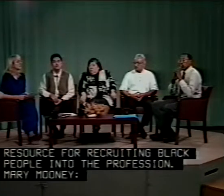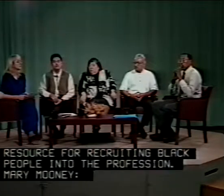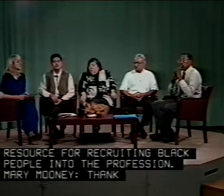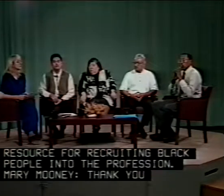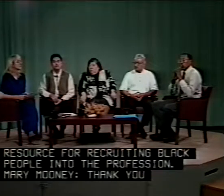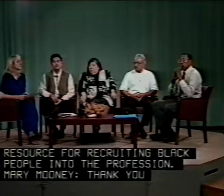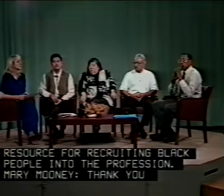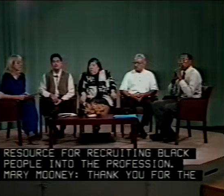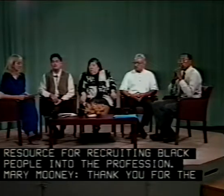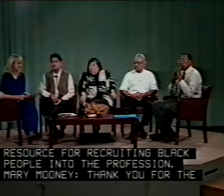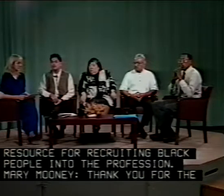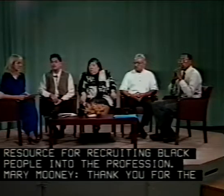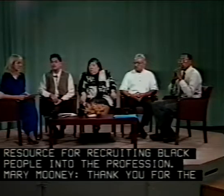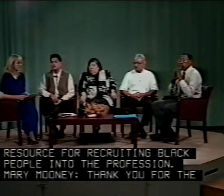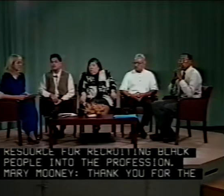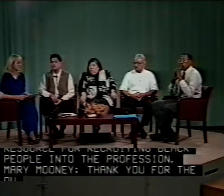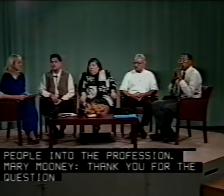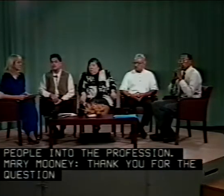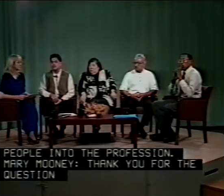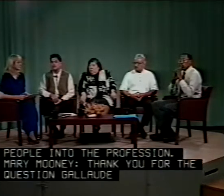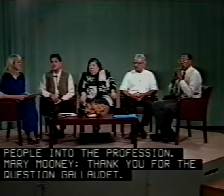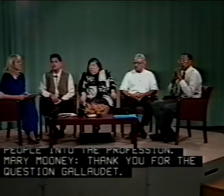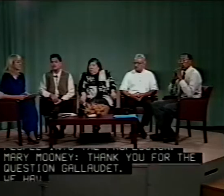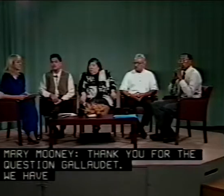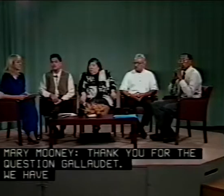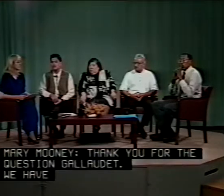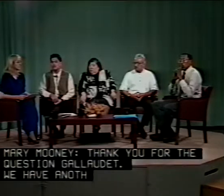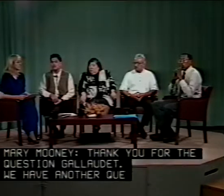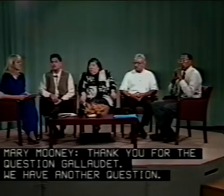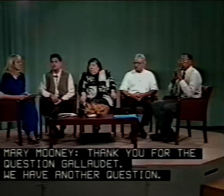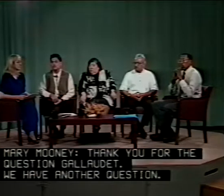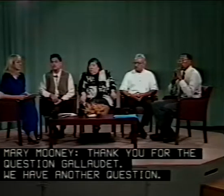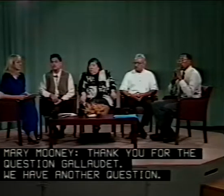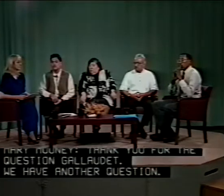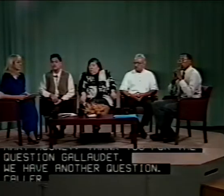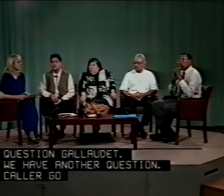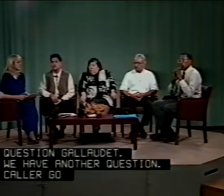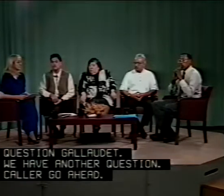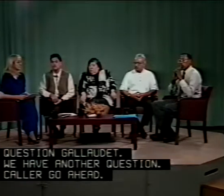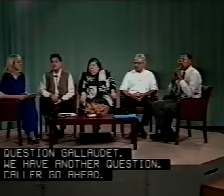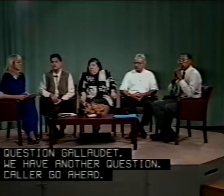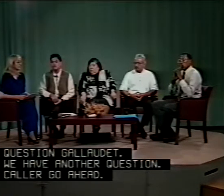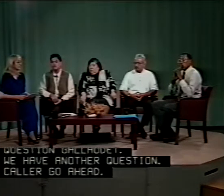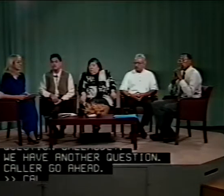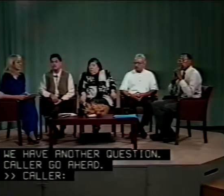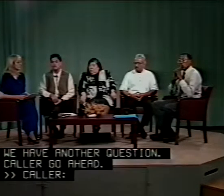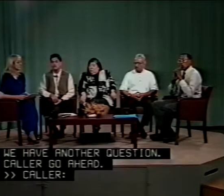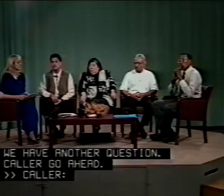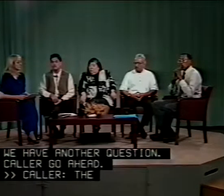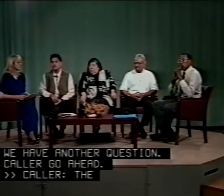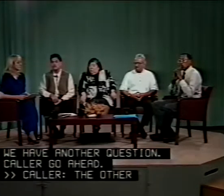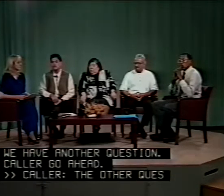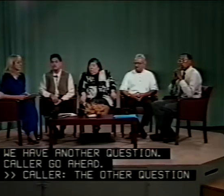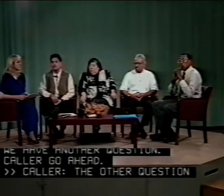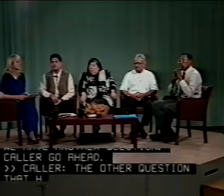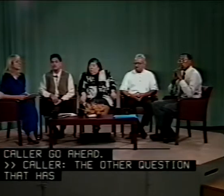The other question that has been asked is that the student is